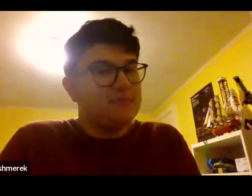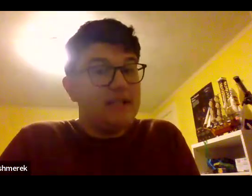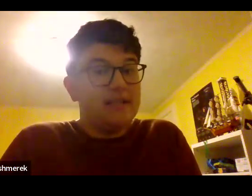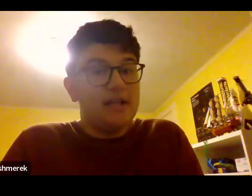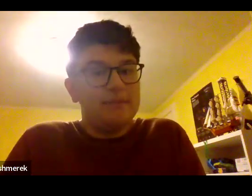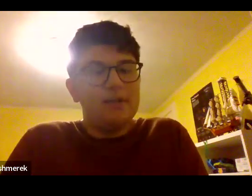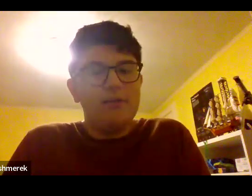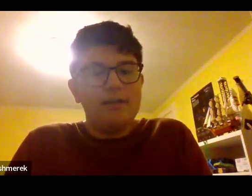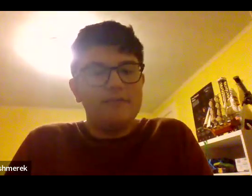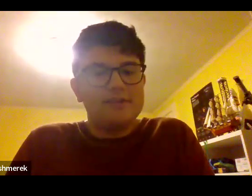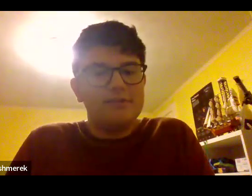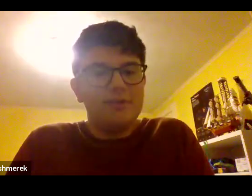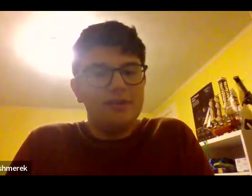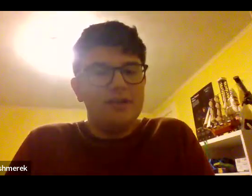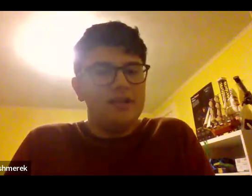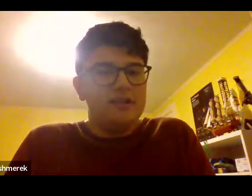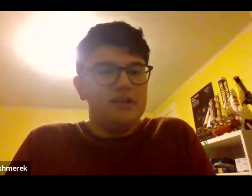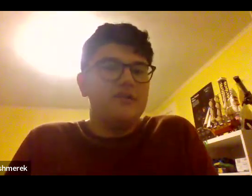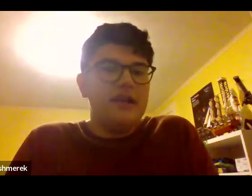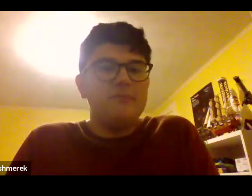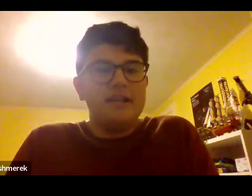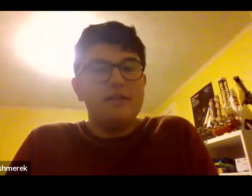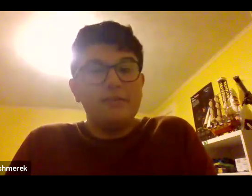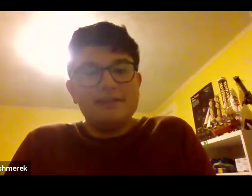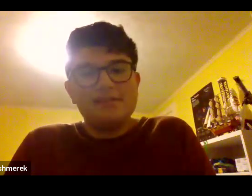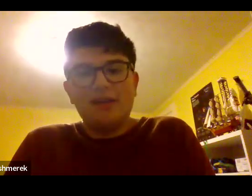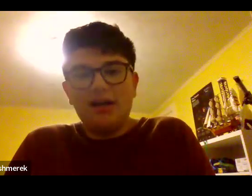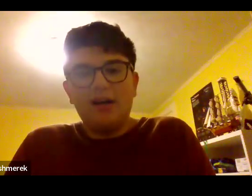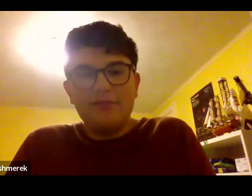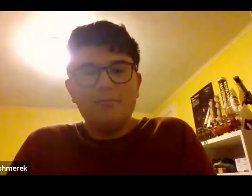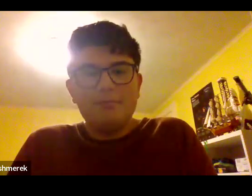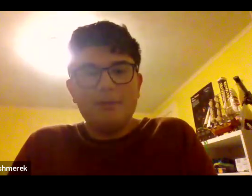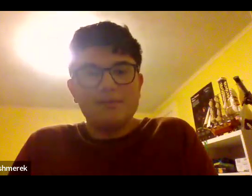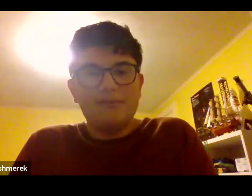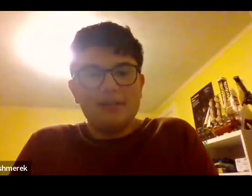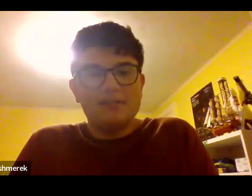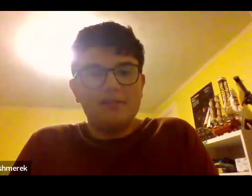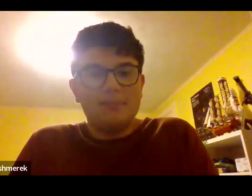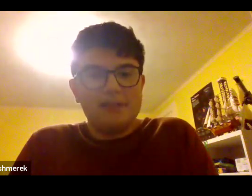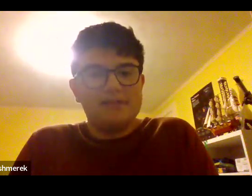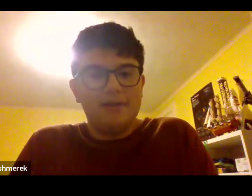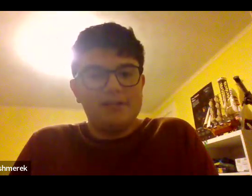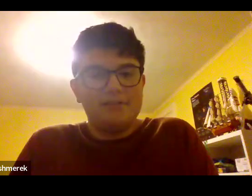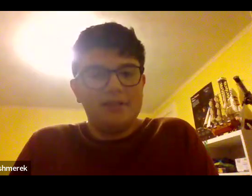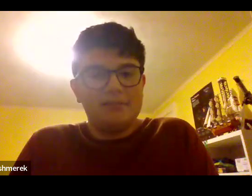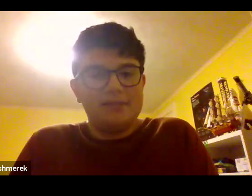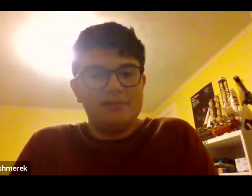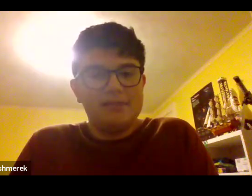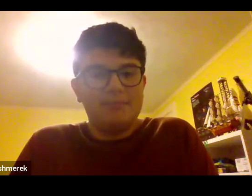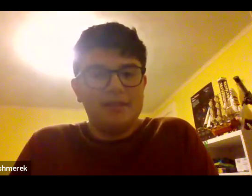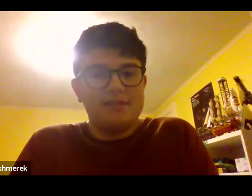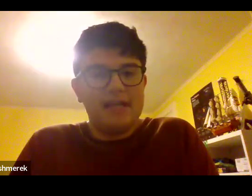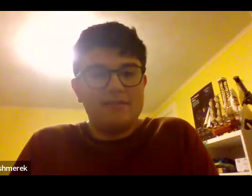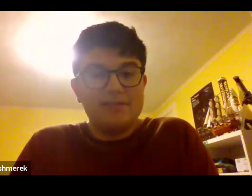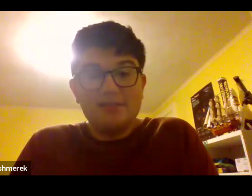randomly just immediately up and go out of their school, that might increase a few people's thoughts, of depressive thoughts of trying to commit